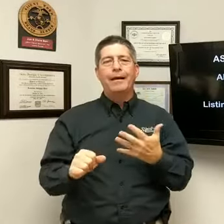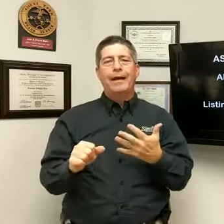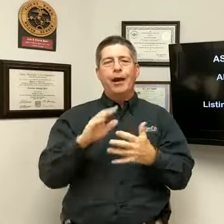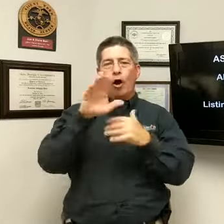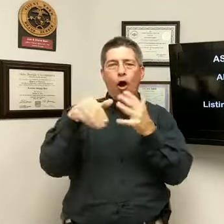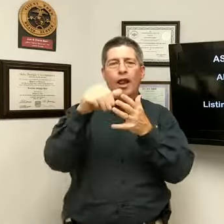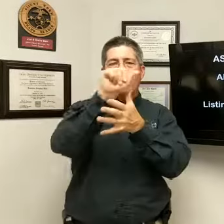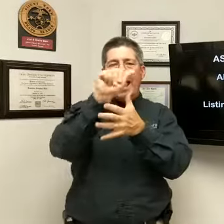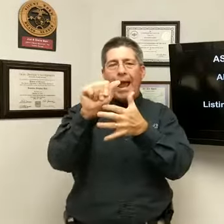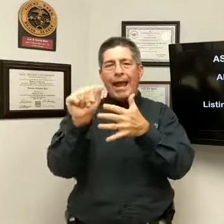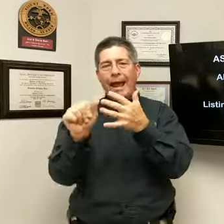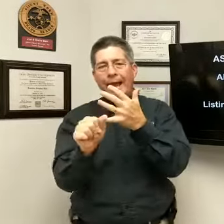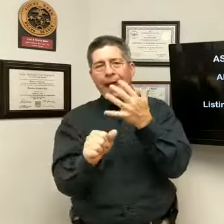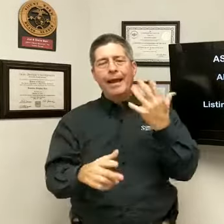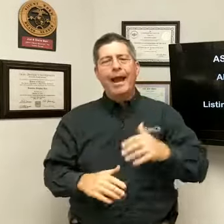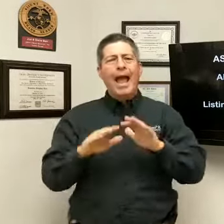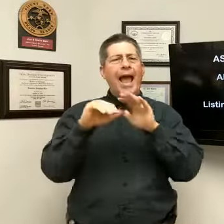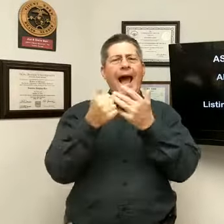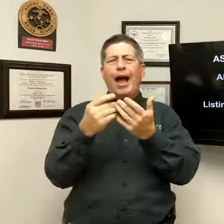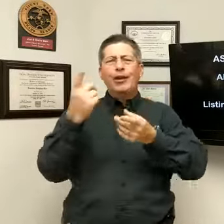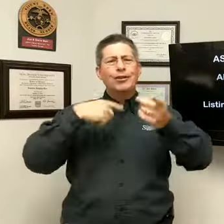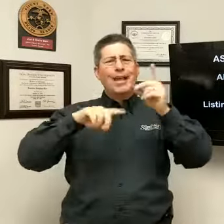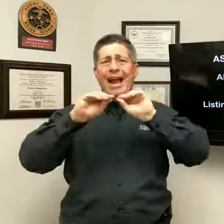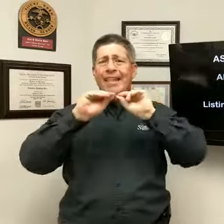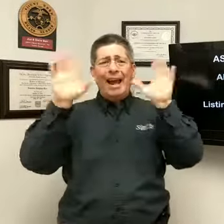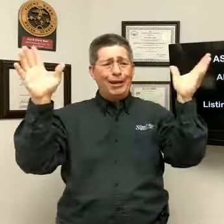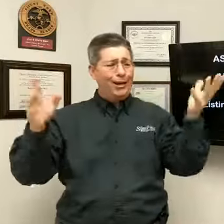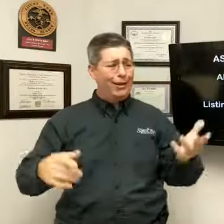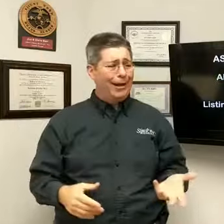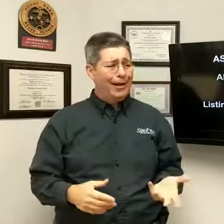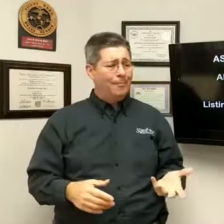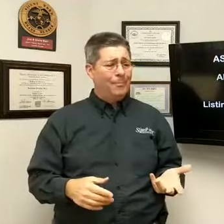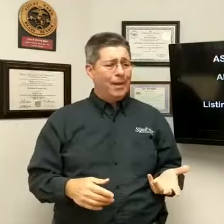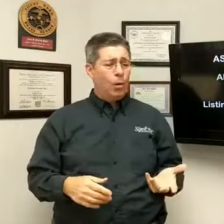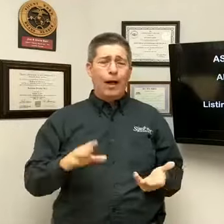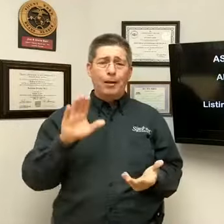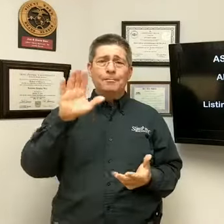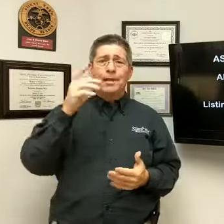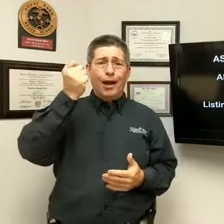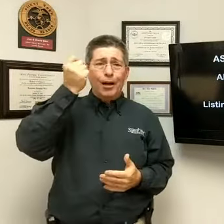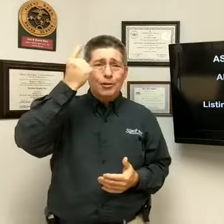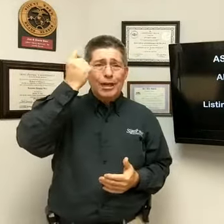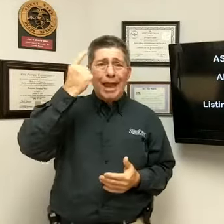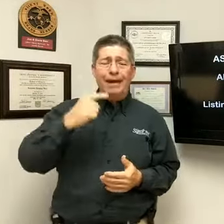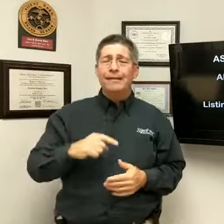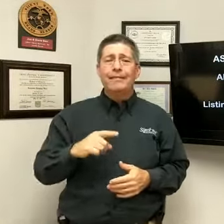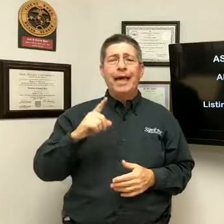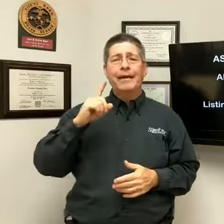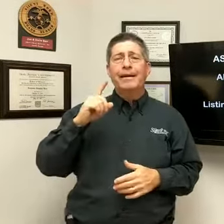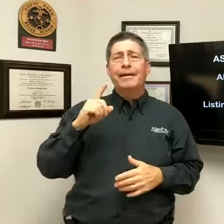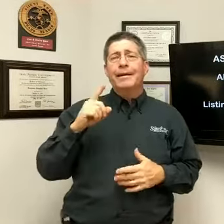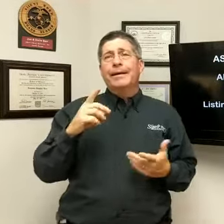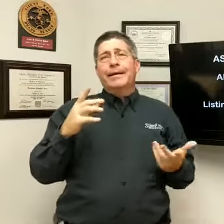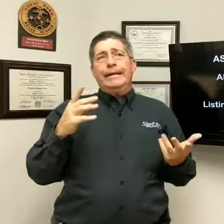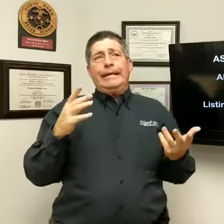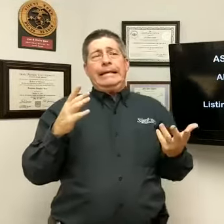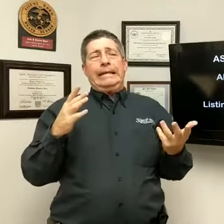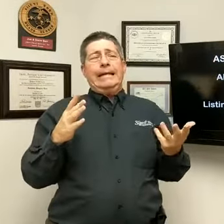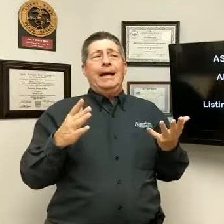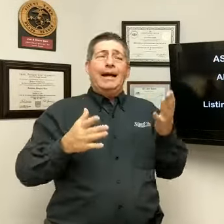and all of them are A. How do you sign that clearly? Well, understand that